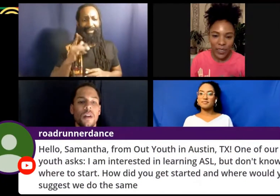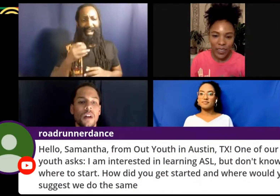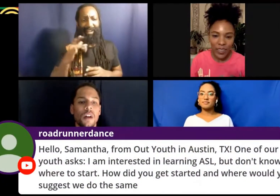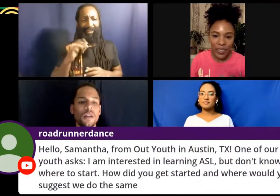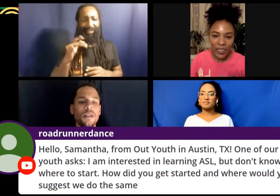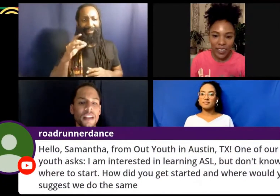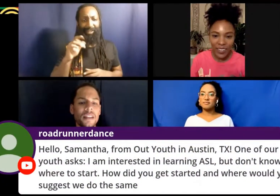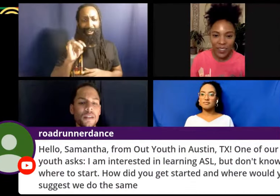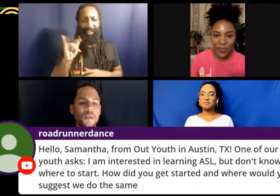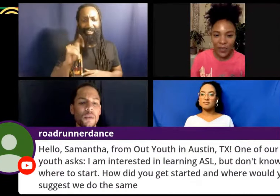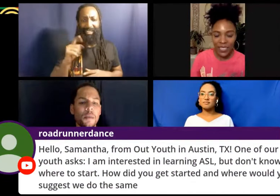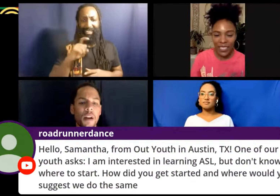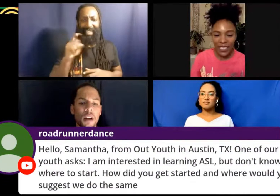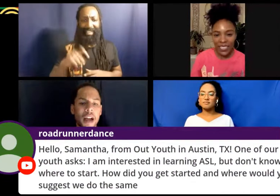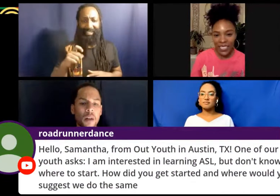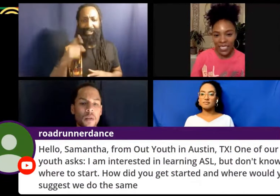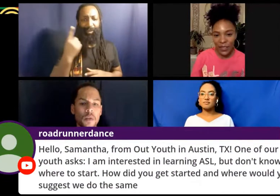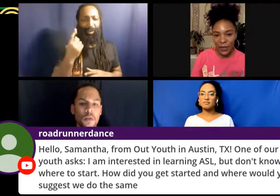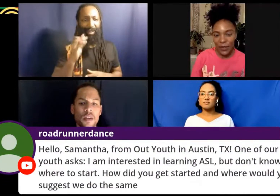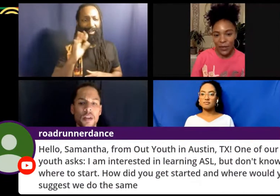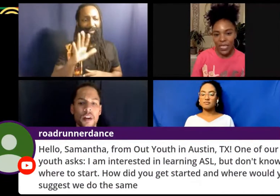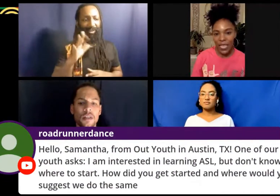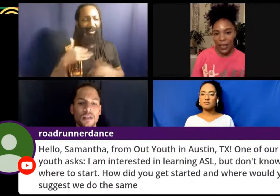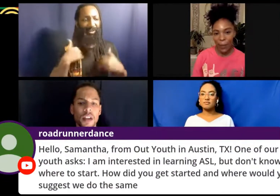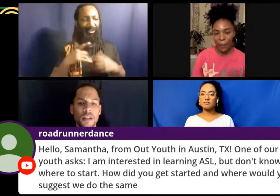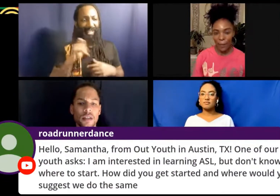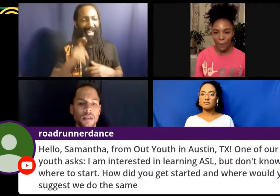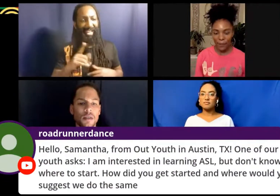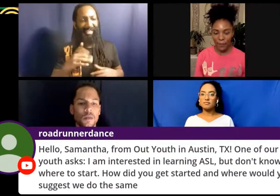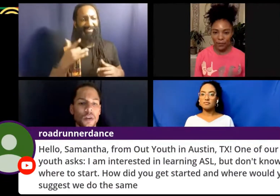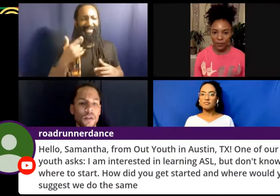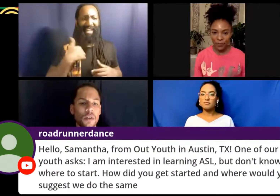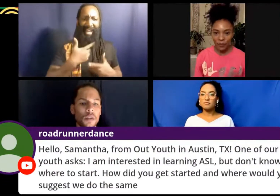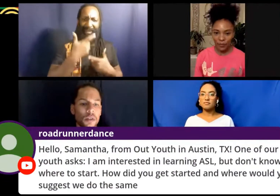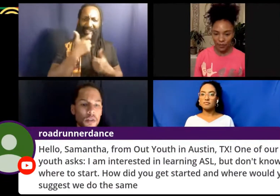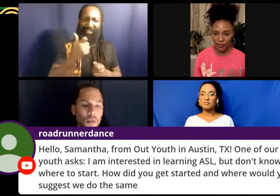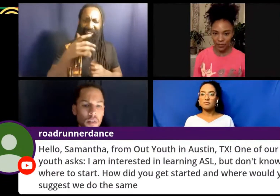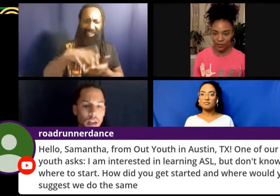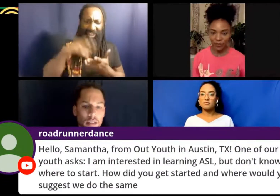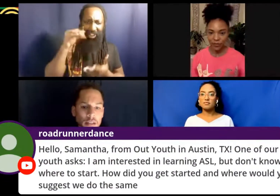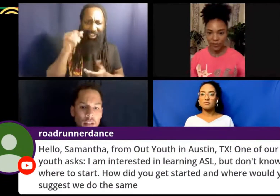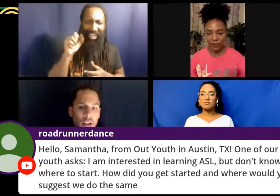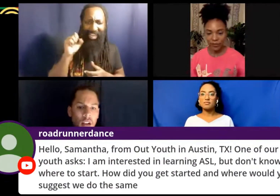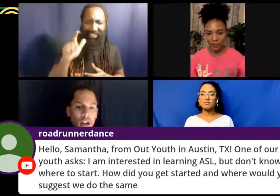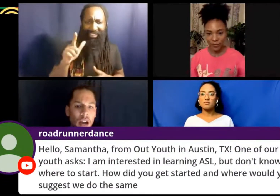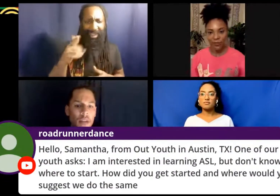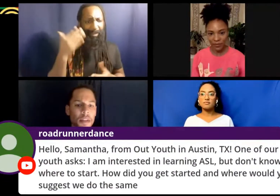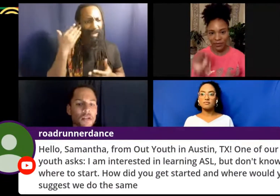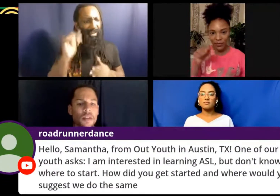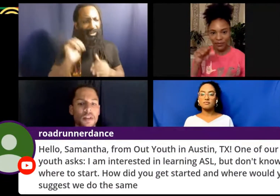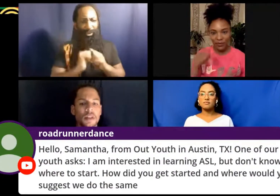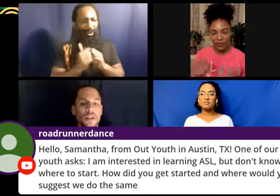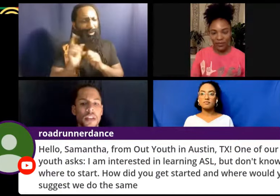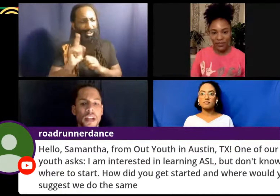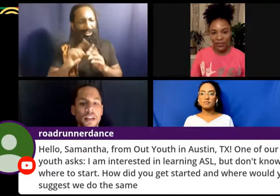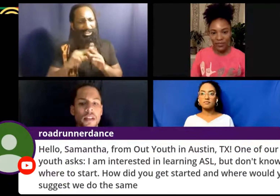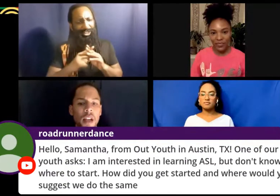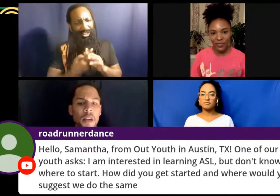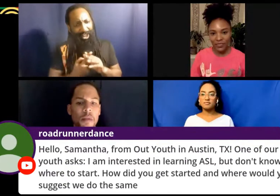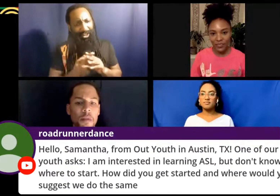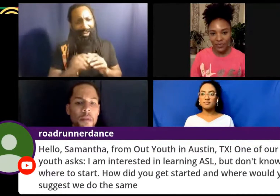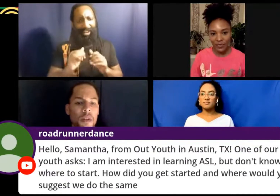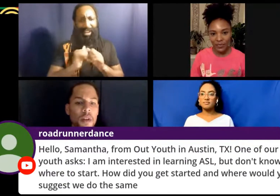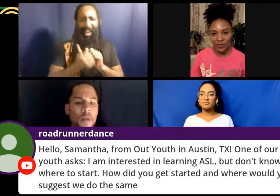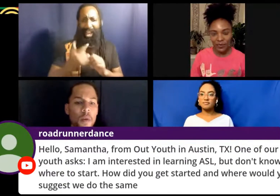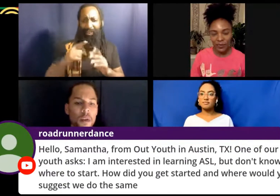on. Hello, Samantha, from Out Youth in Austin, Texas. Where are your youth at? I'm interested in learning